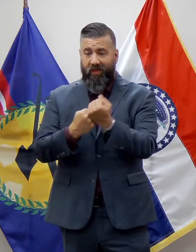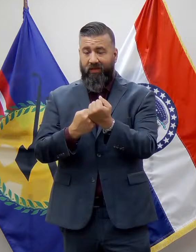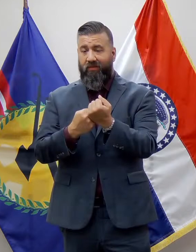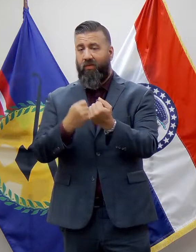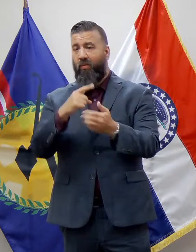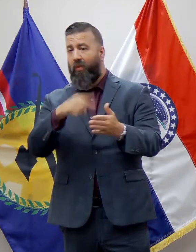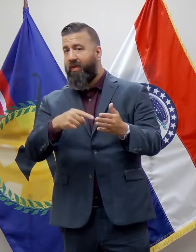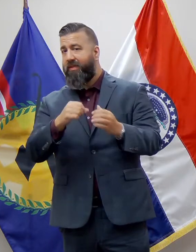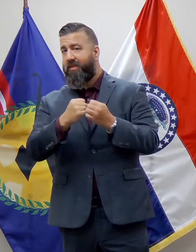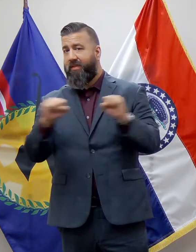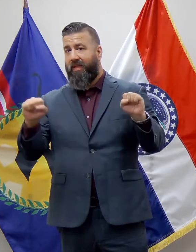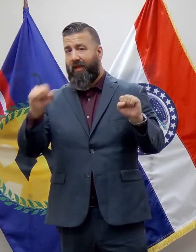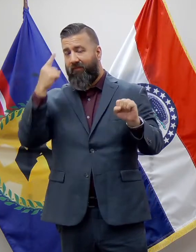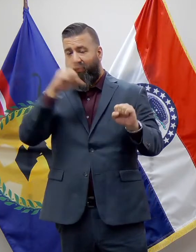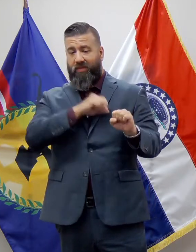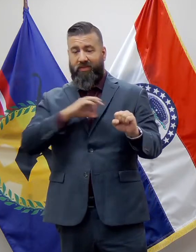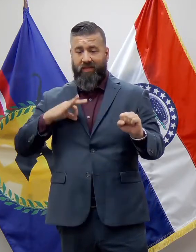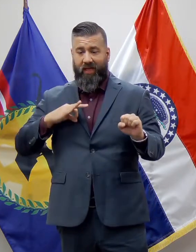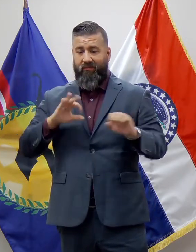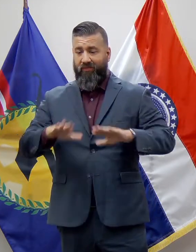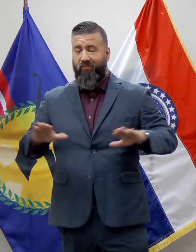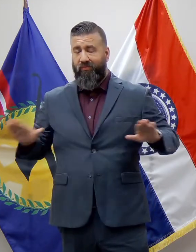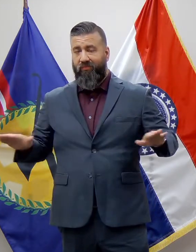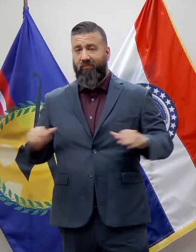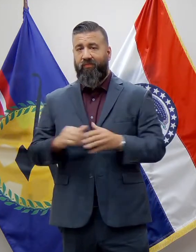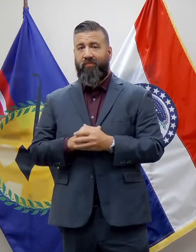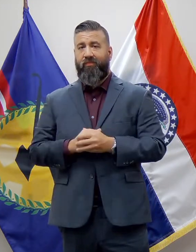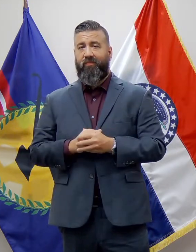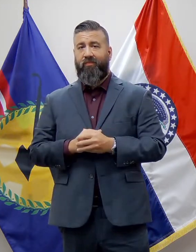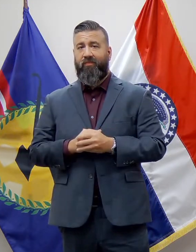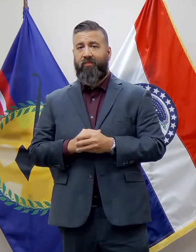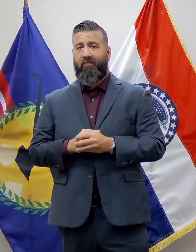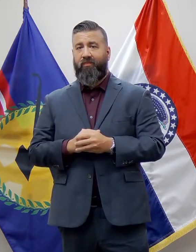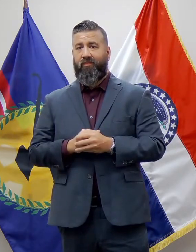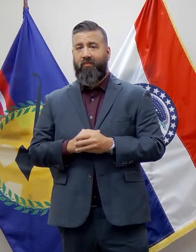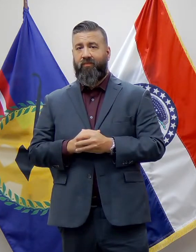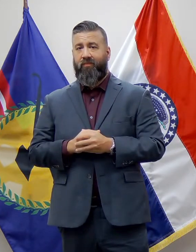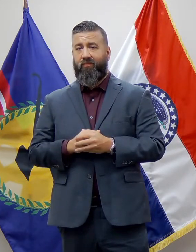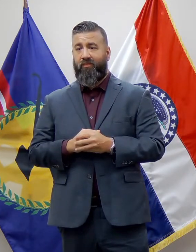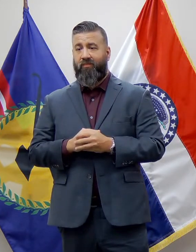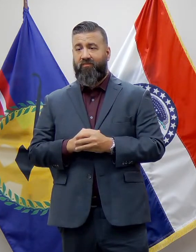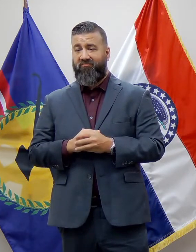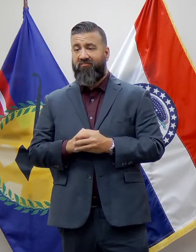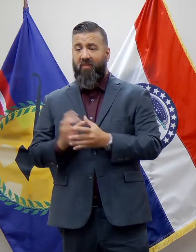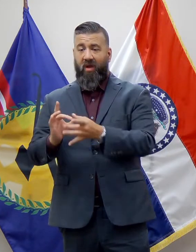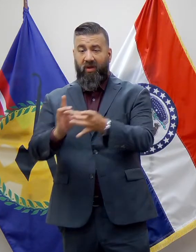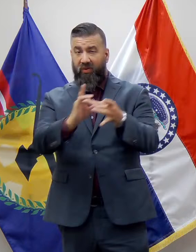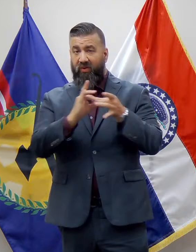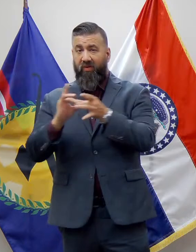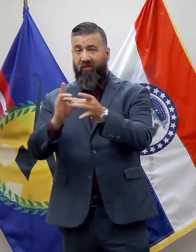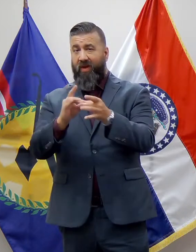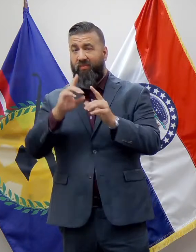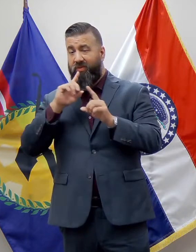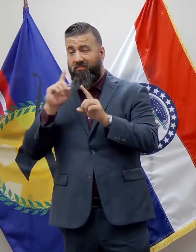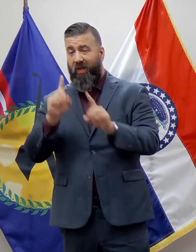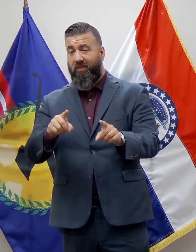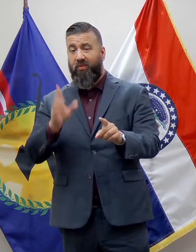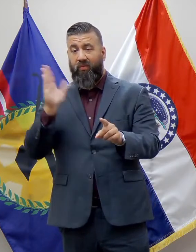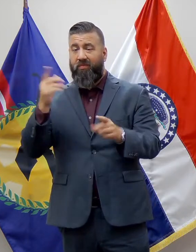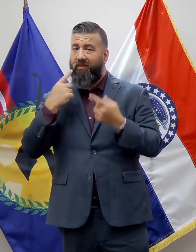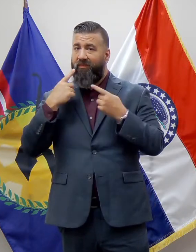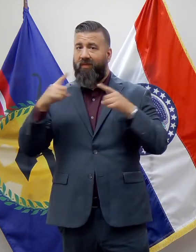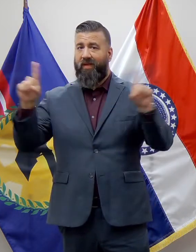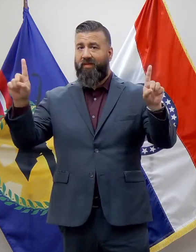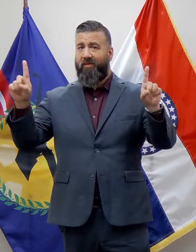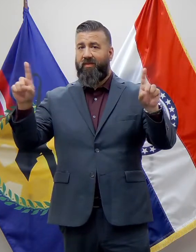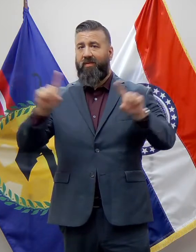what is safest for them and our young ones. A unified response would be most effective and certainly less confusing,